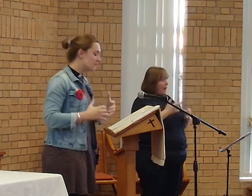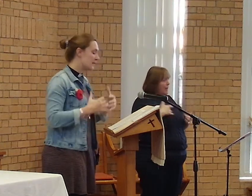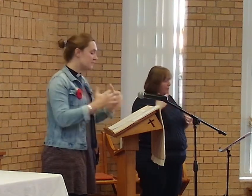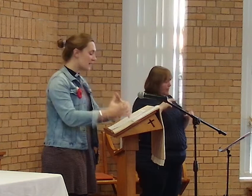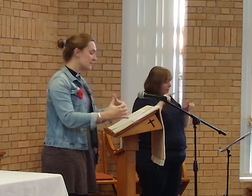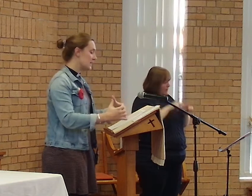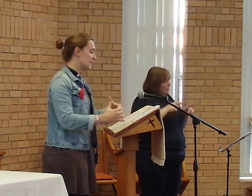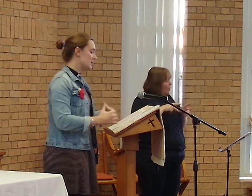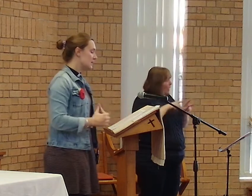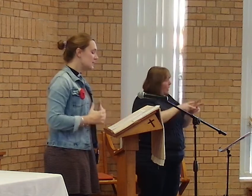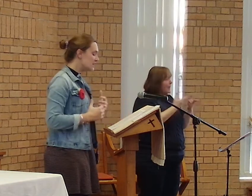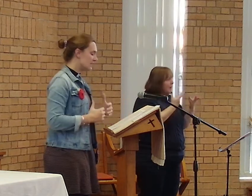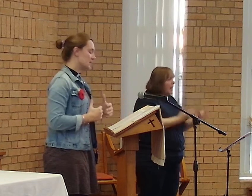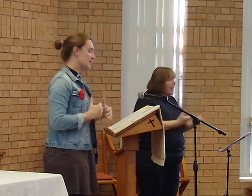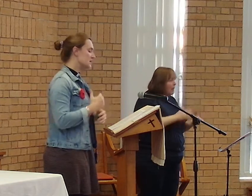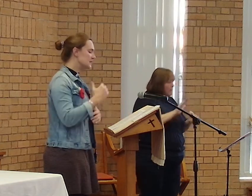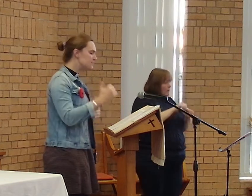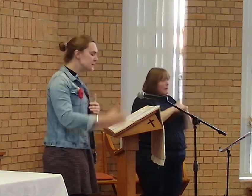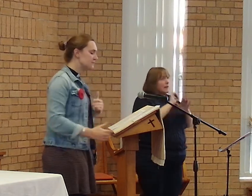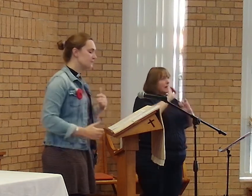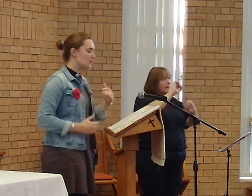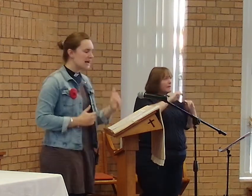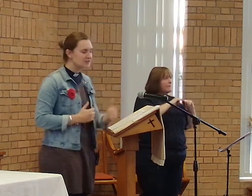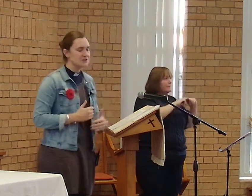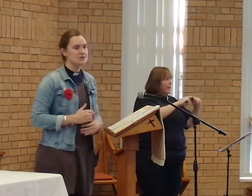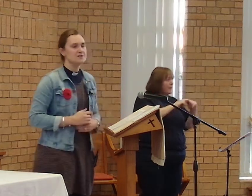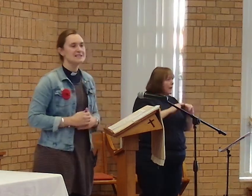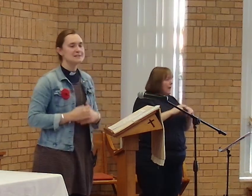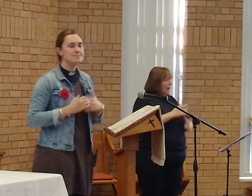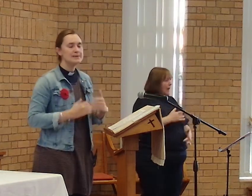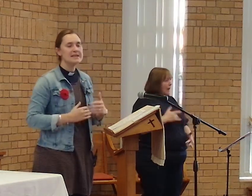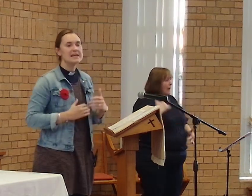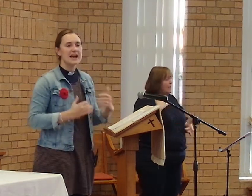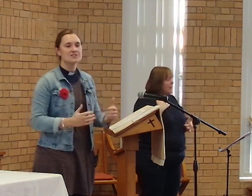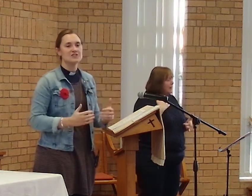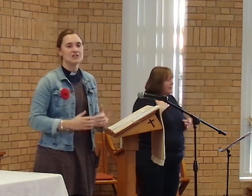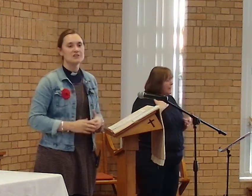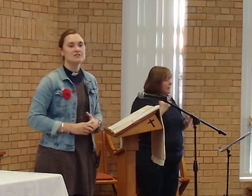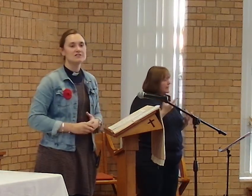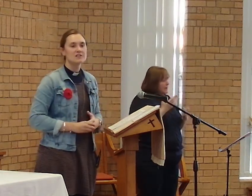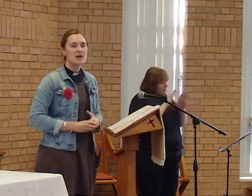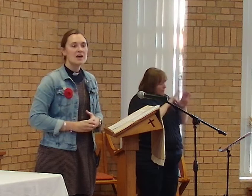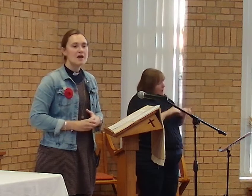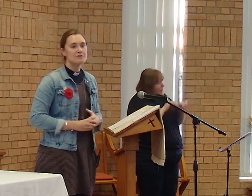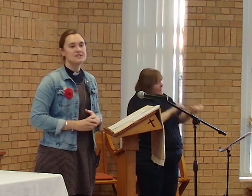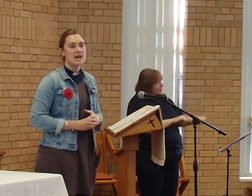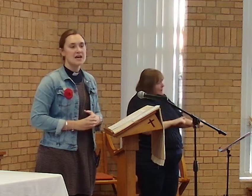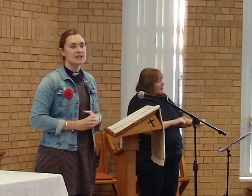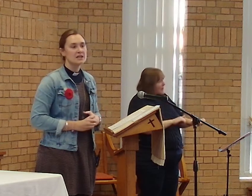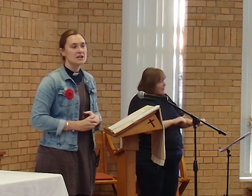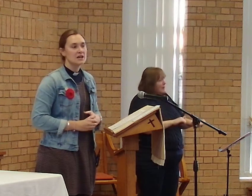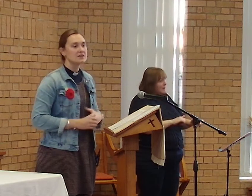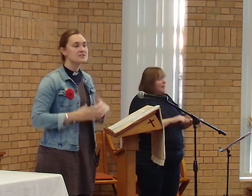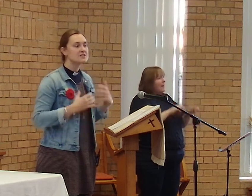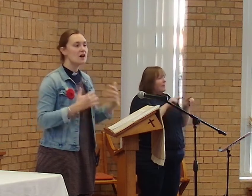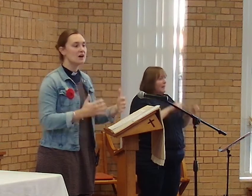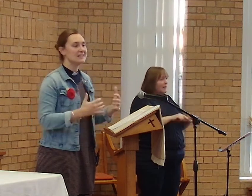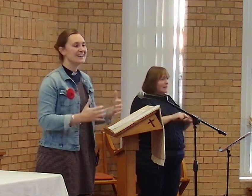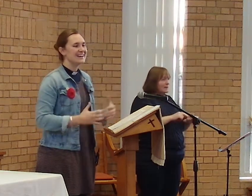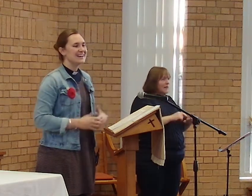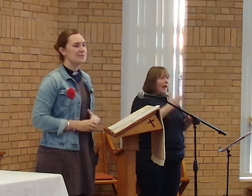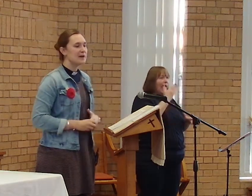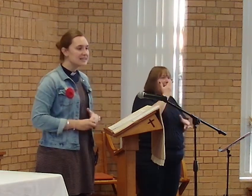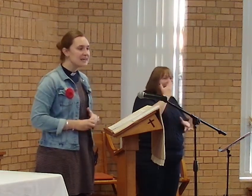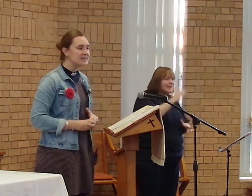Being part of my family. Living these beautiful attitudes, these Beatitudes every day, a